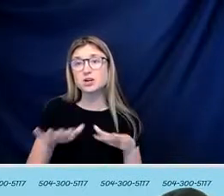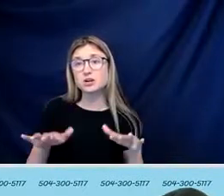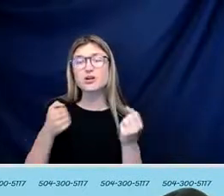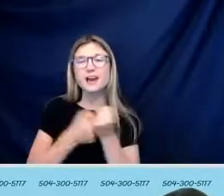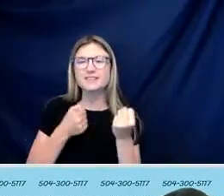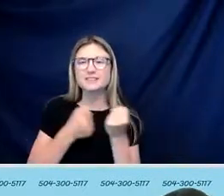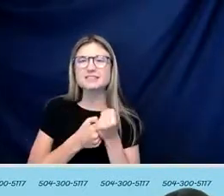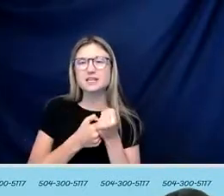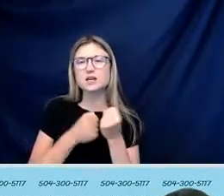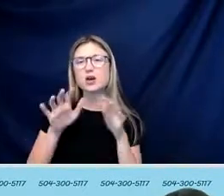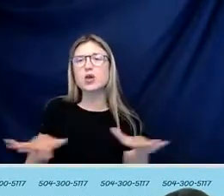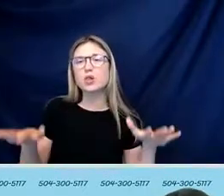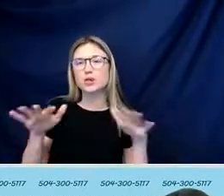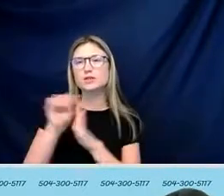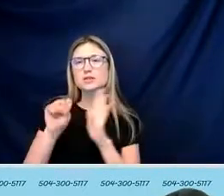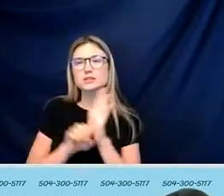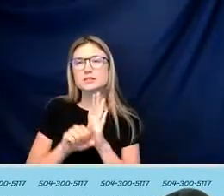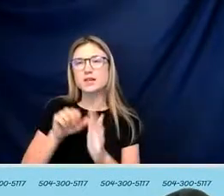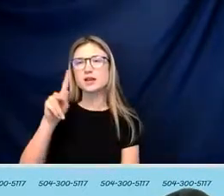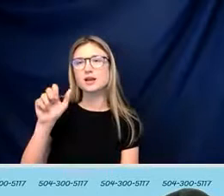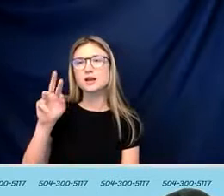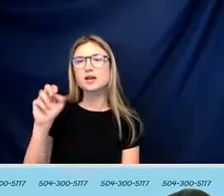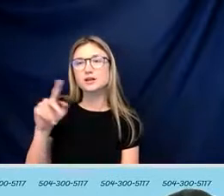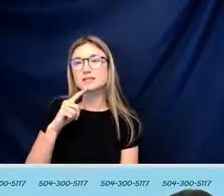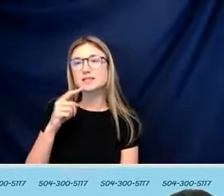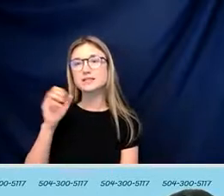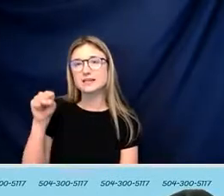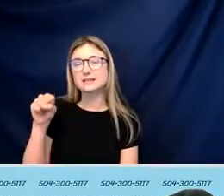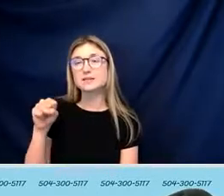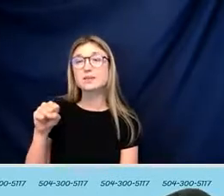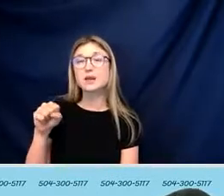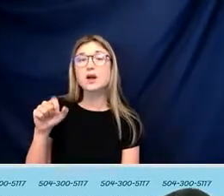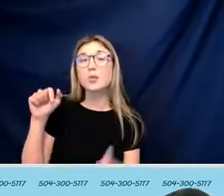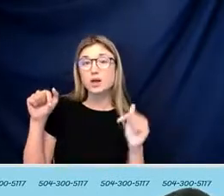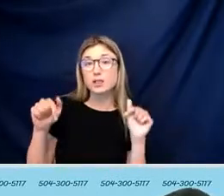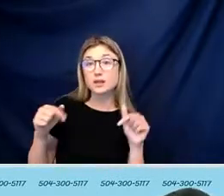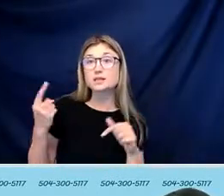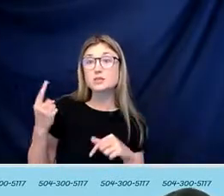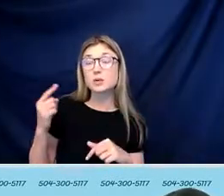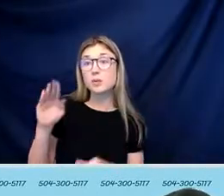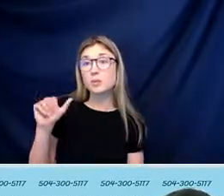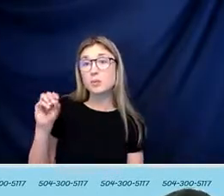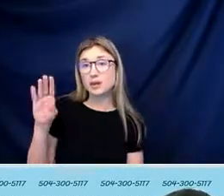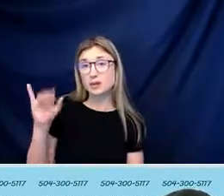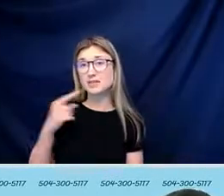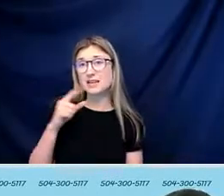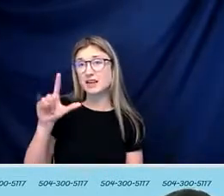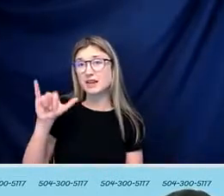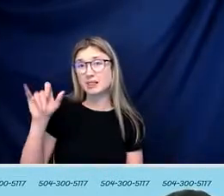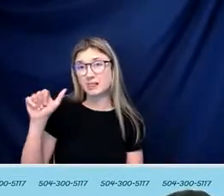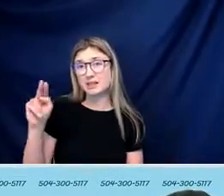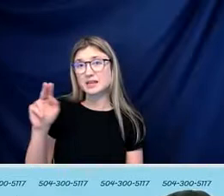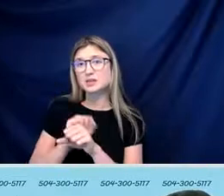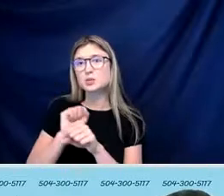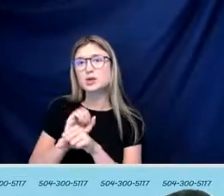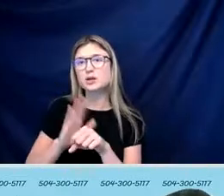Absolutely. And this one is actually Lillian was gonna, Lillian's working on this. Lillian's great. She's not here, but